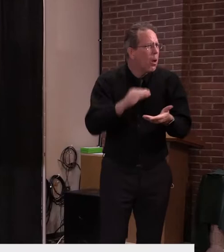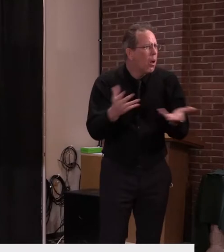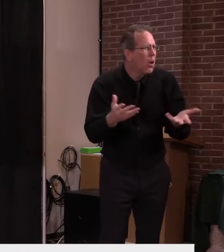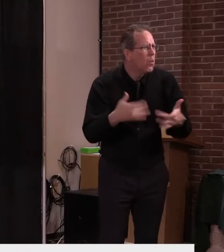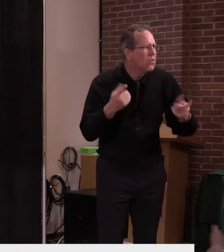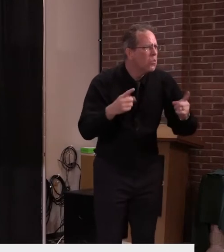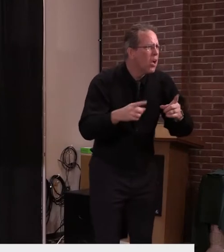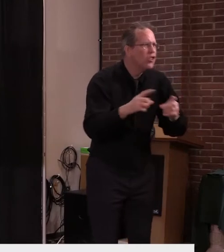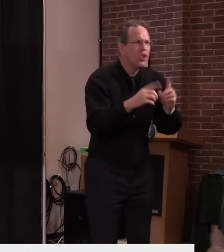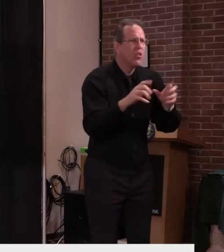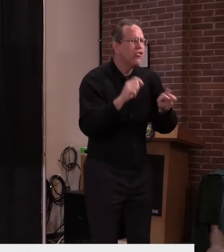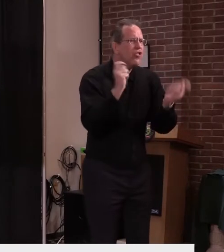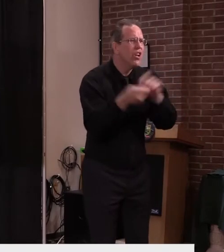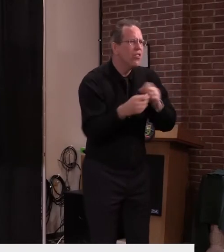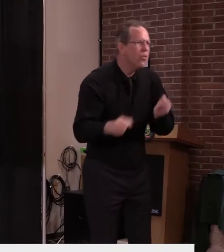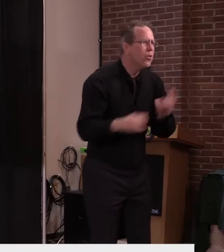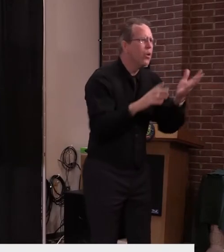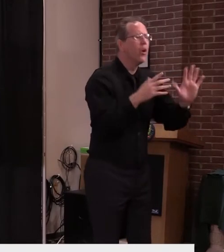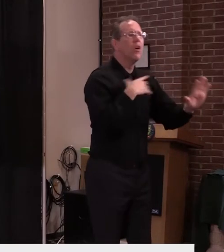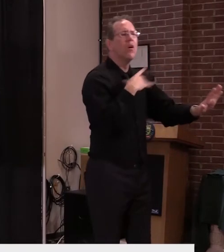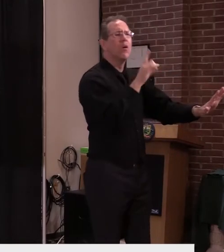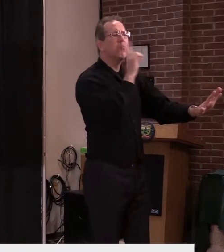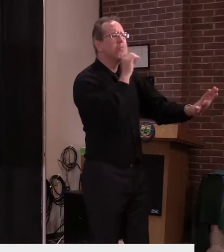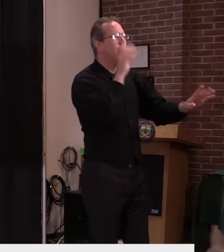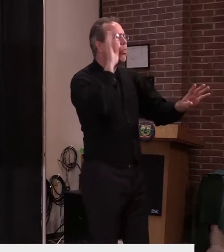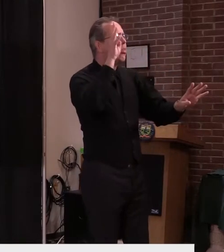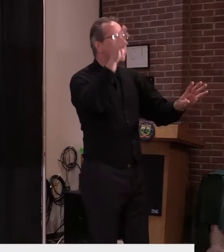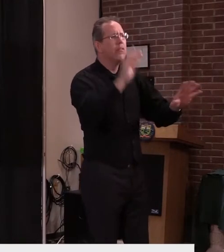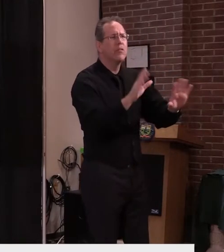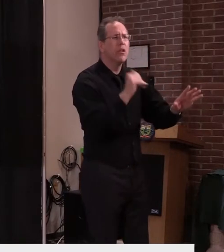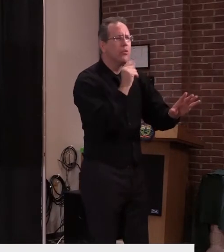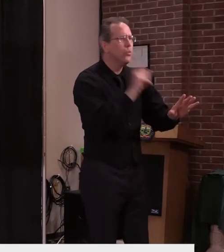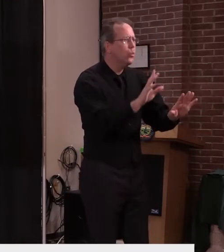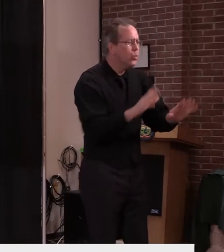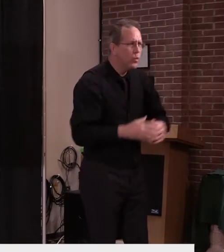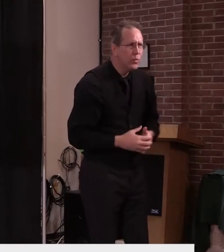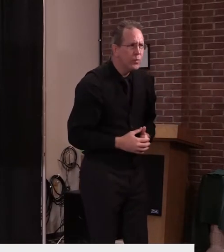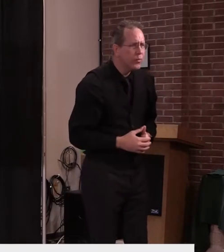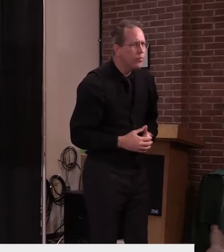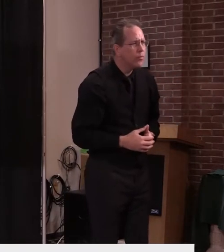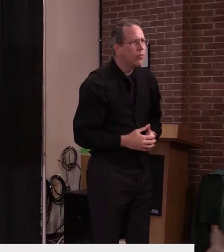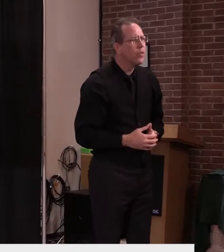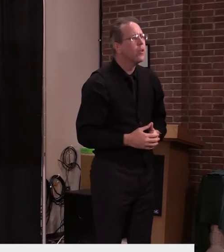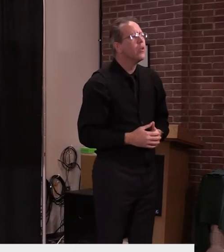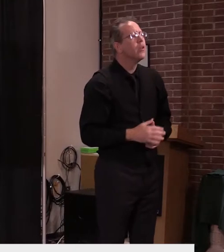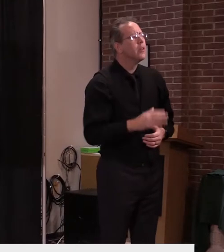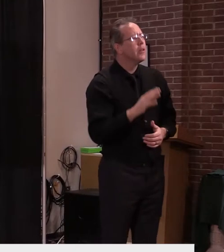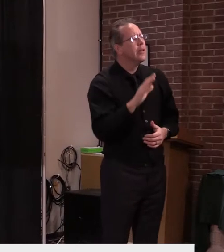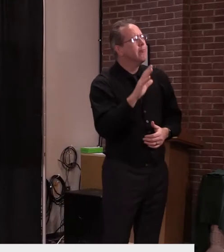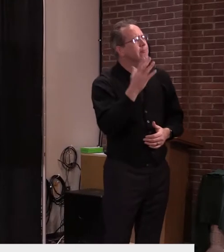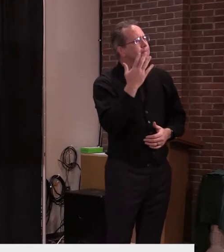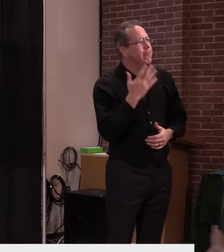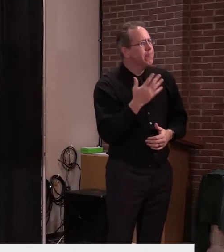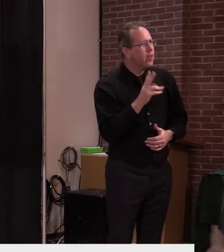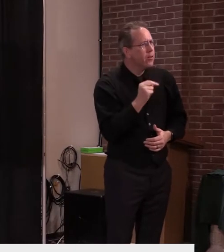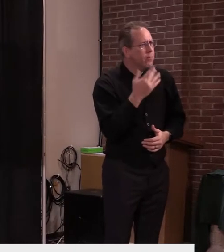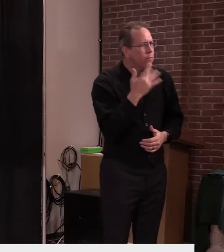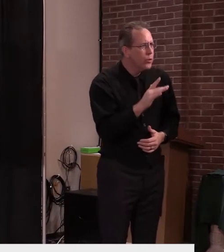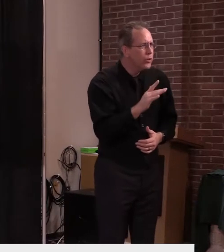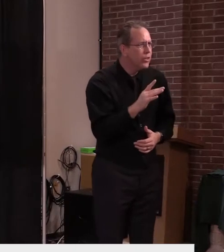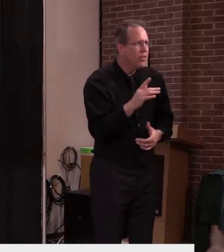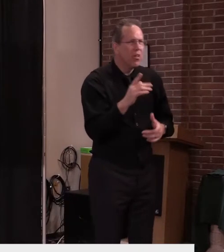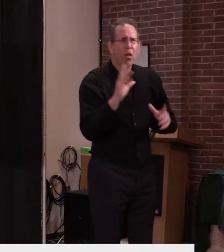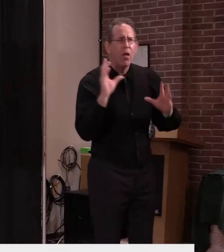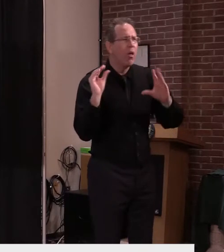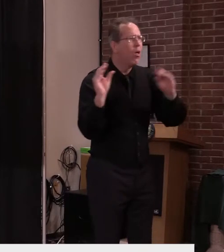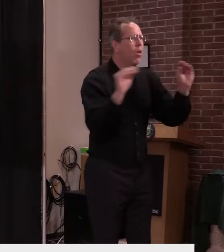altogether. This is just not the case, and it's unfortunate they weighed in before having the facts.